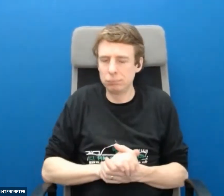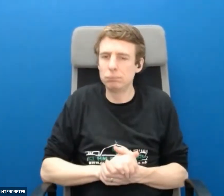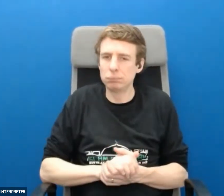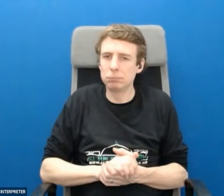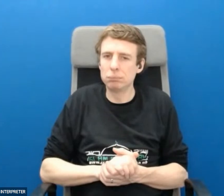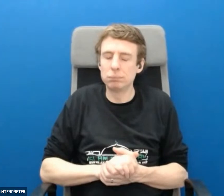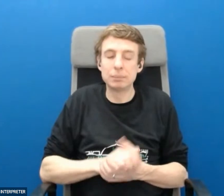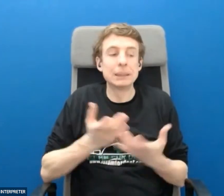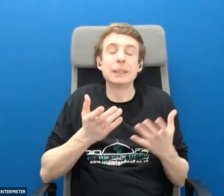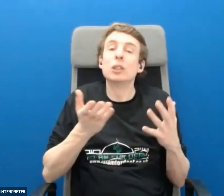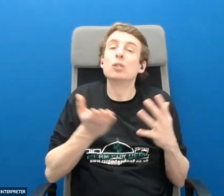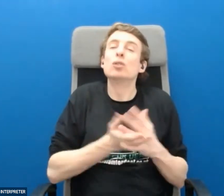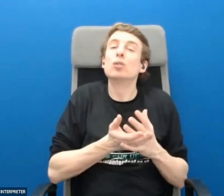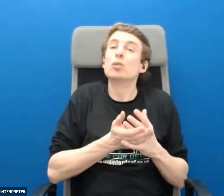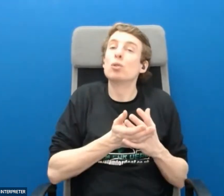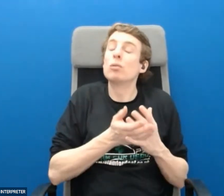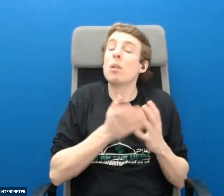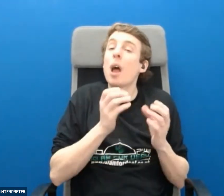And that's because